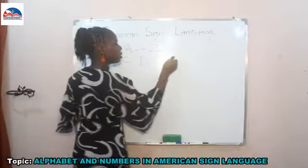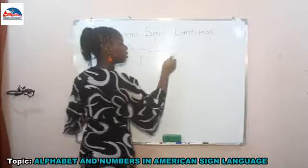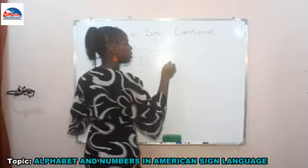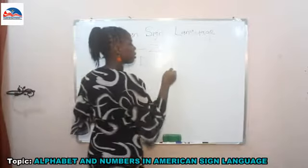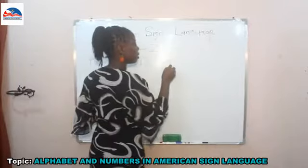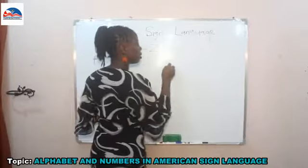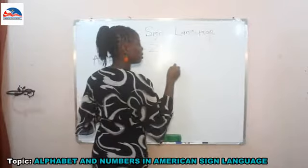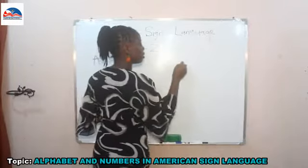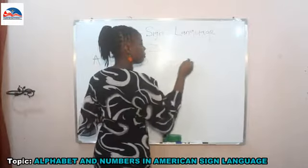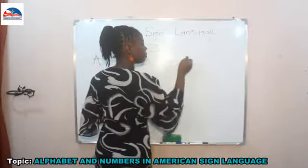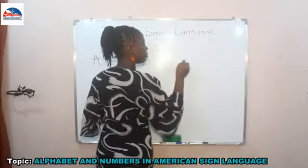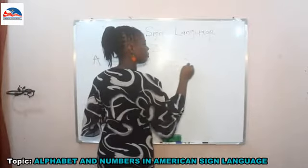E, F.